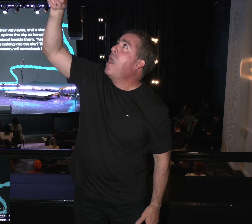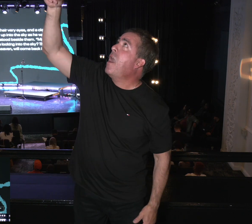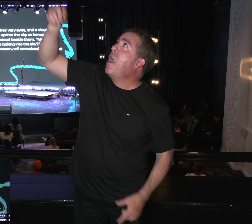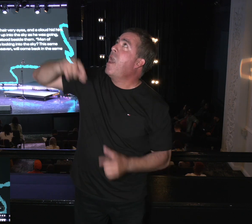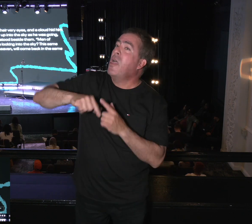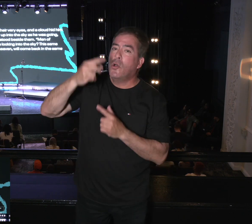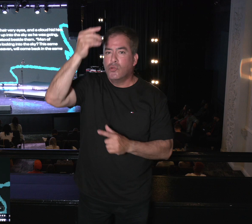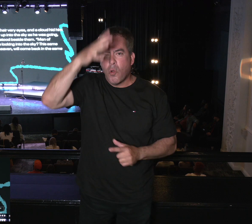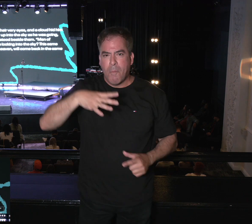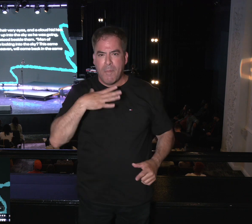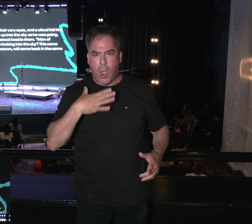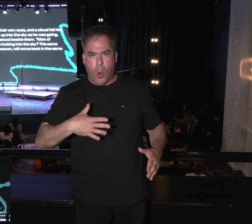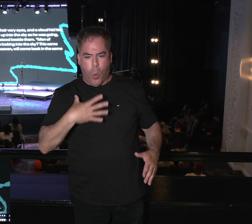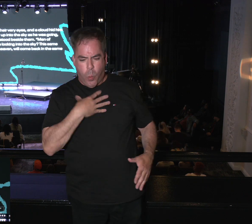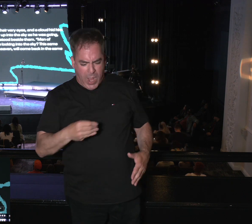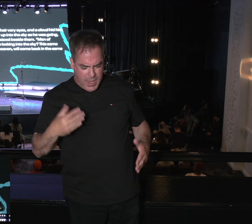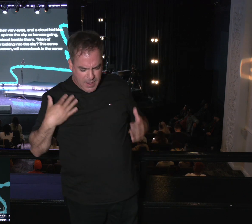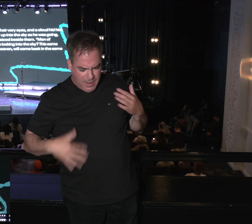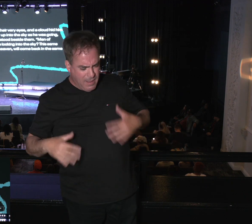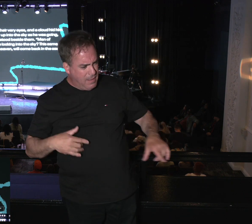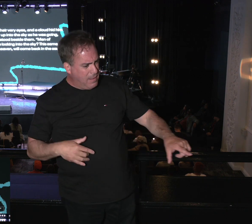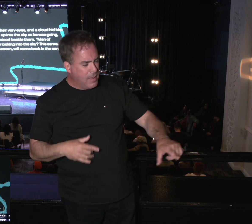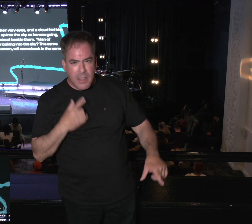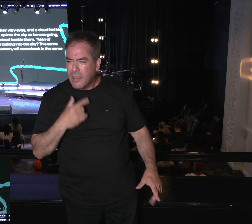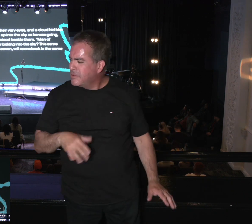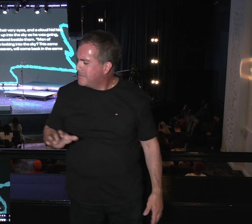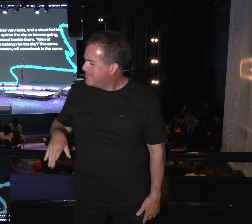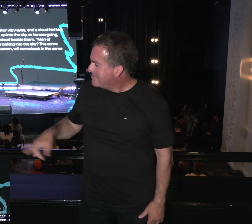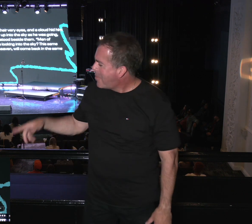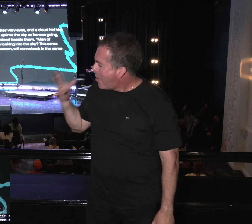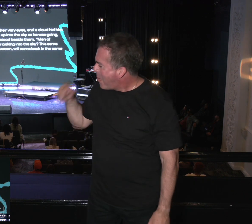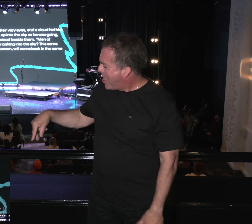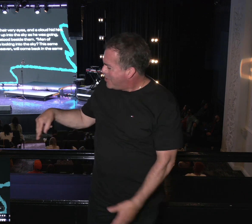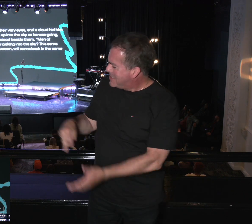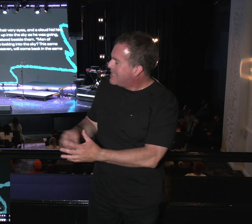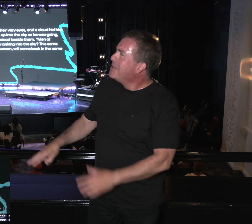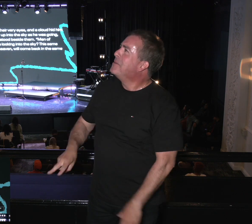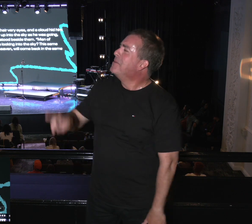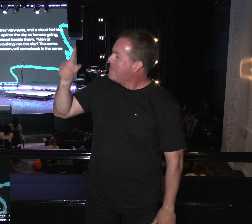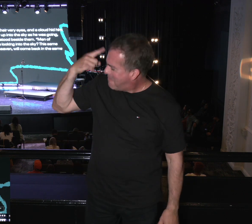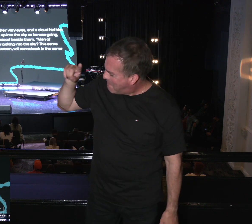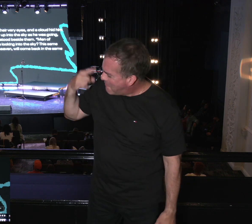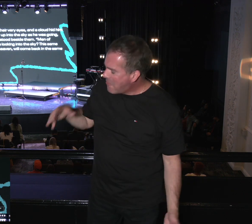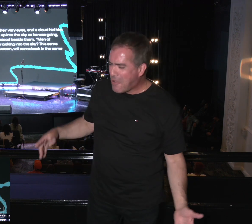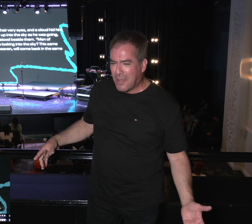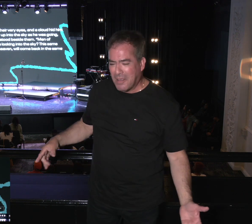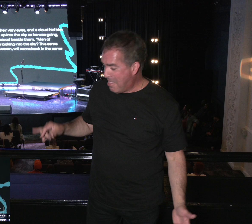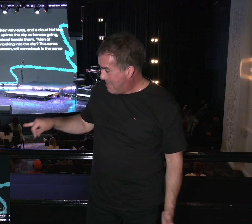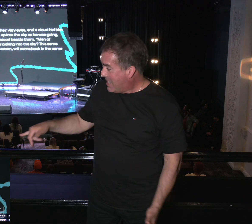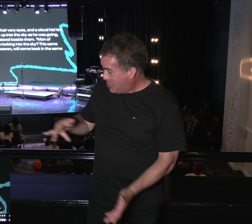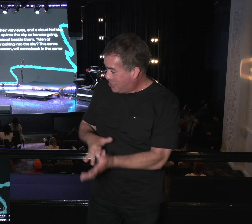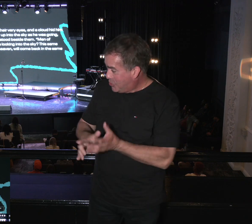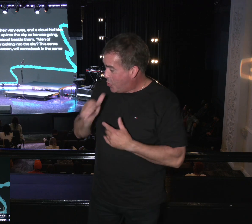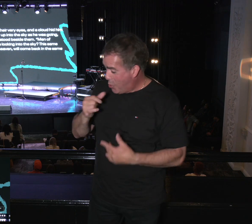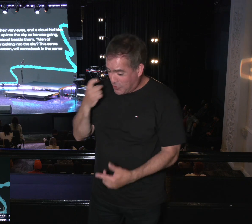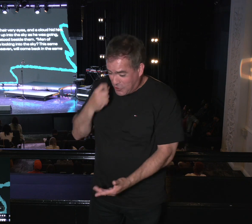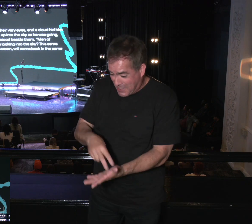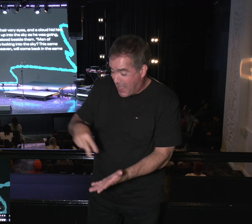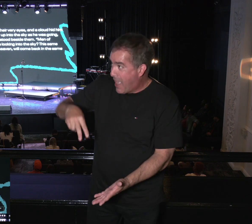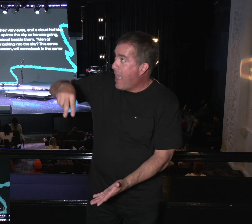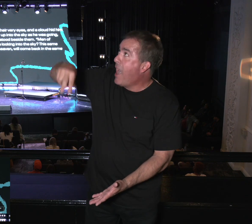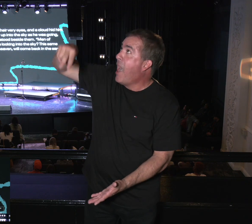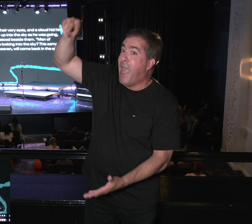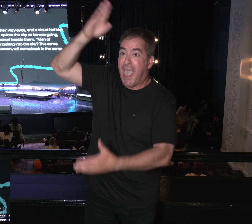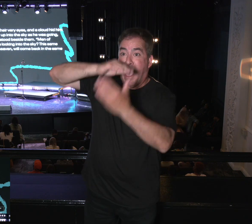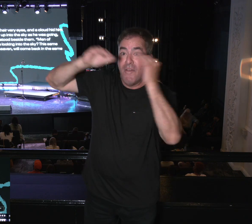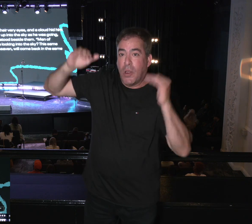two men dressed in white stood beside them. Men of Galilee, they said, why do you stand here looking into the sky? This same Jesus who has been taken from you